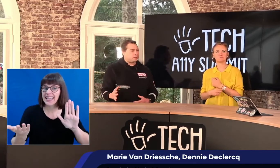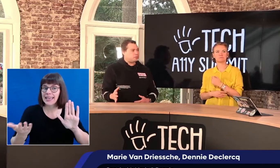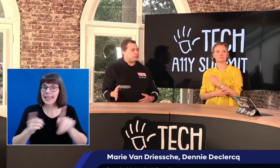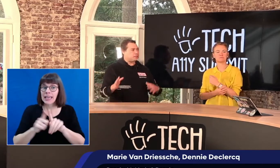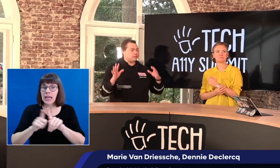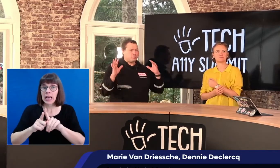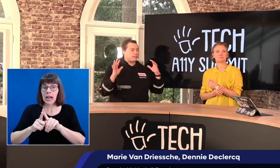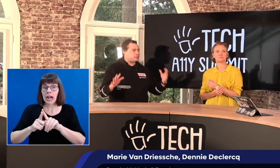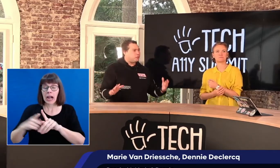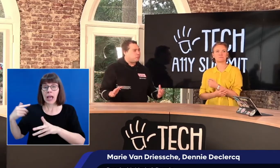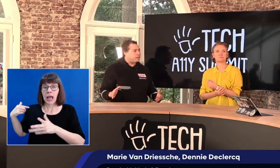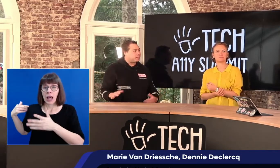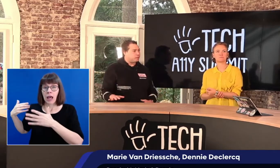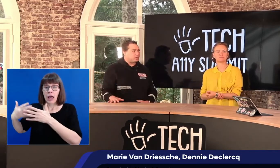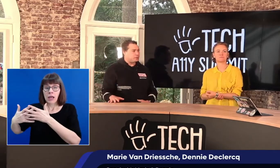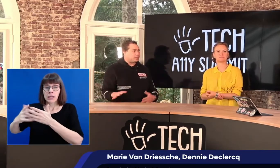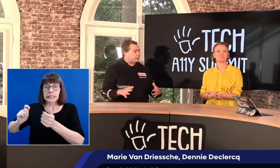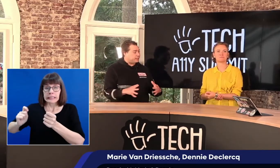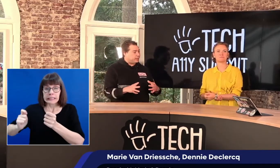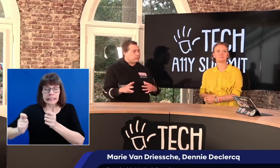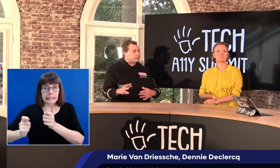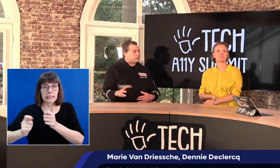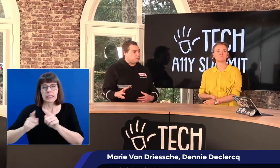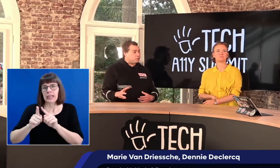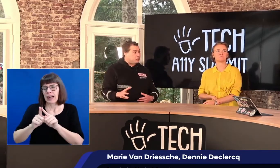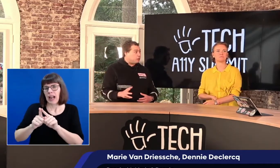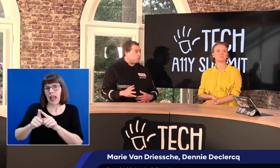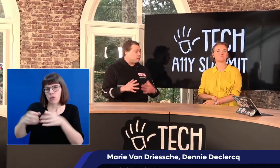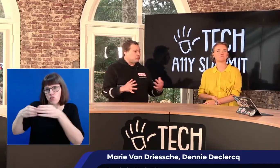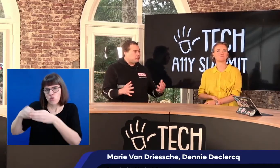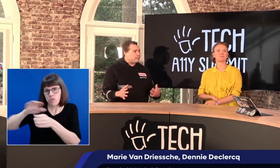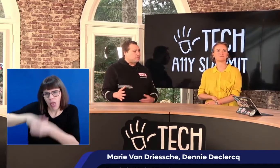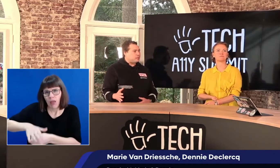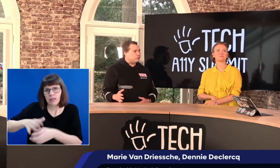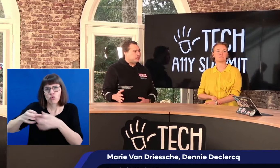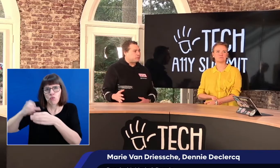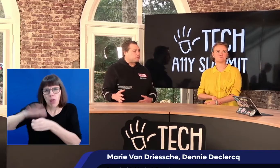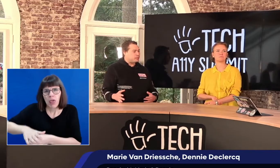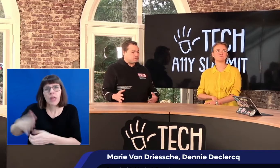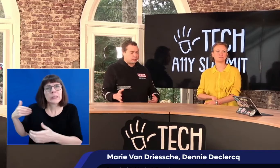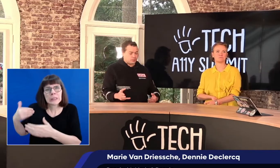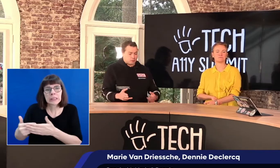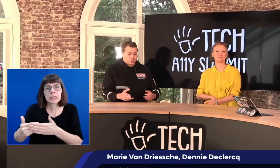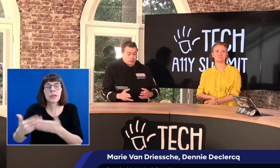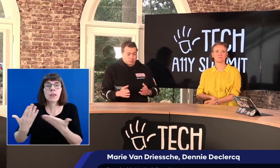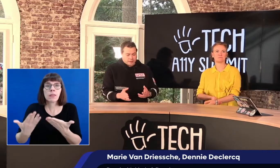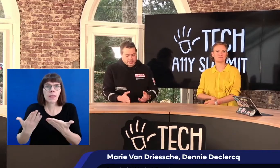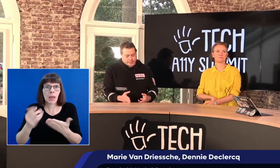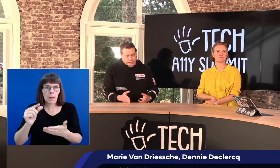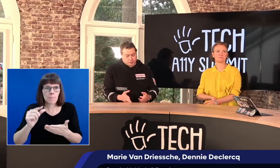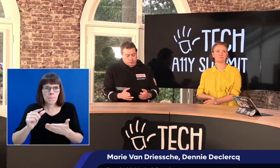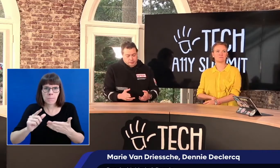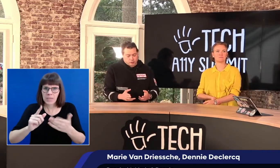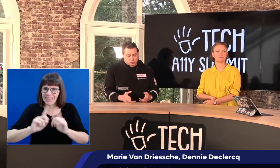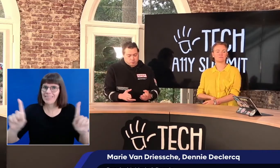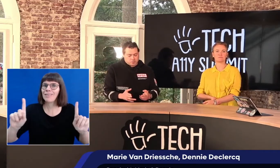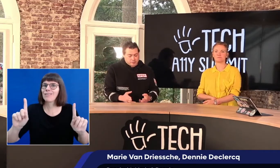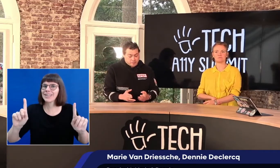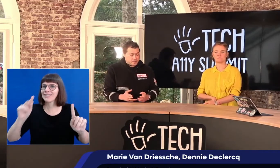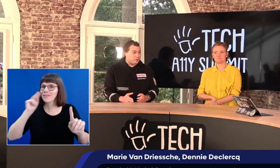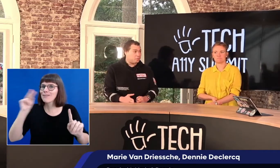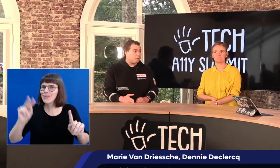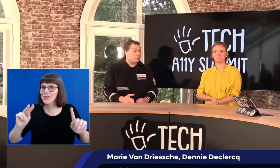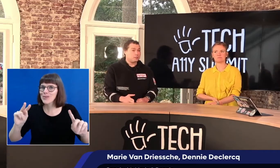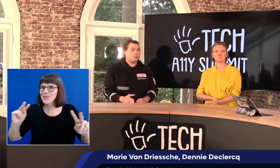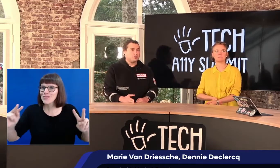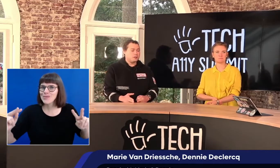where minorities were so really as minorities, and at this time we don't see them anymore as minorities. So we come from a very,